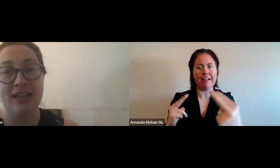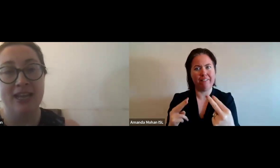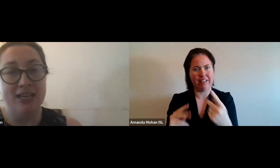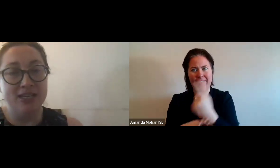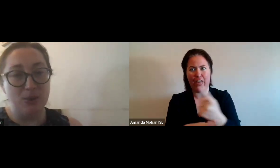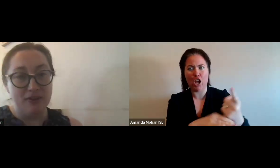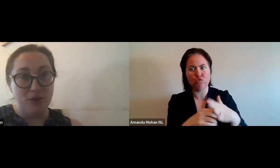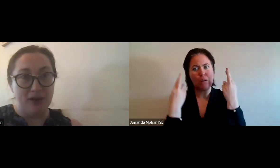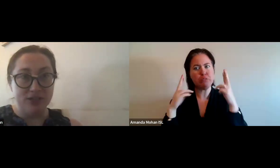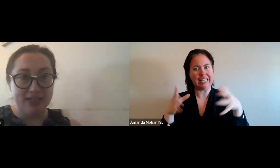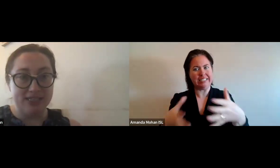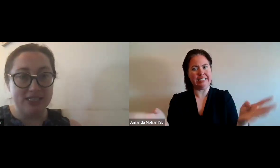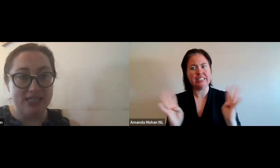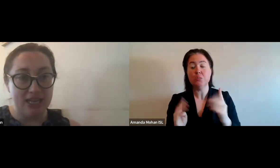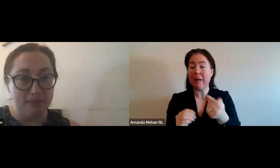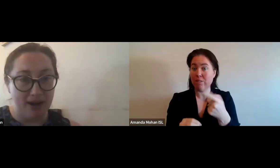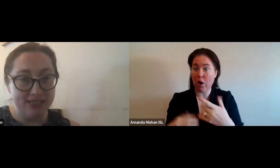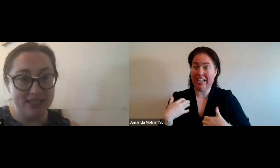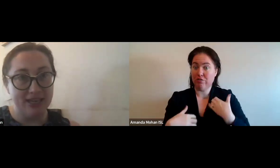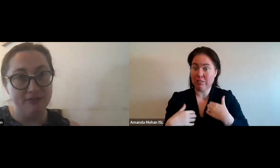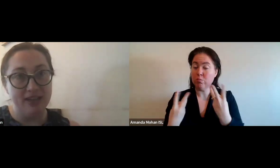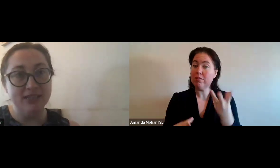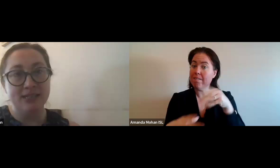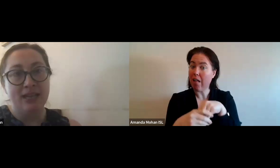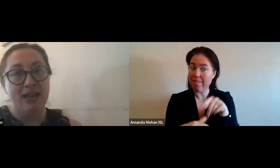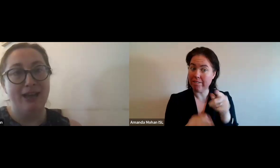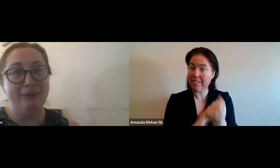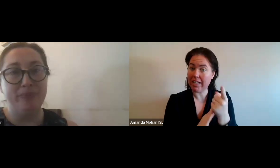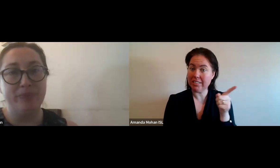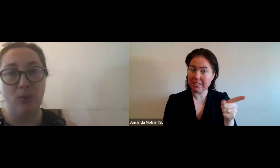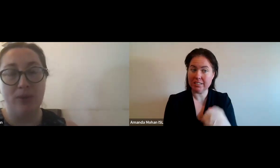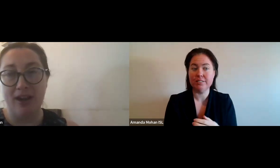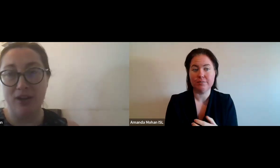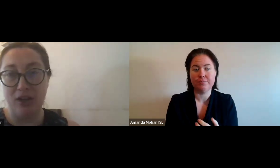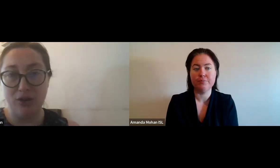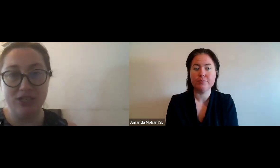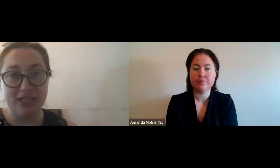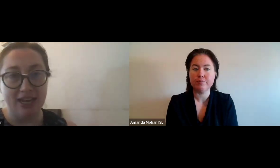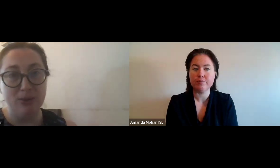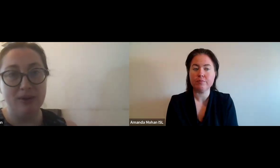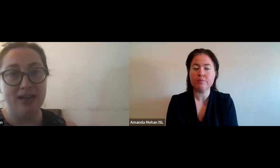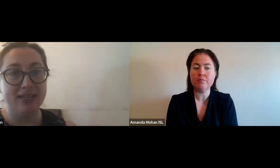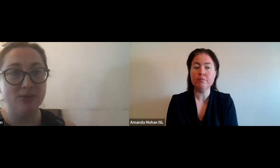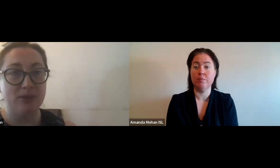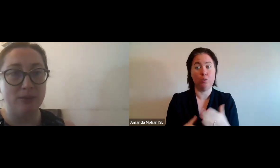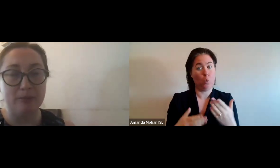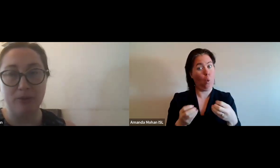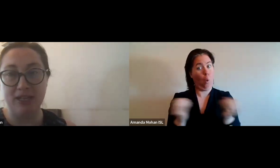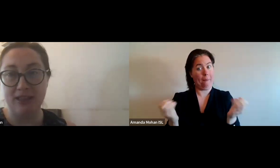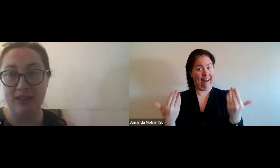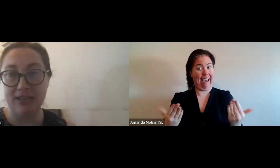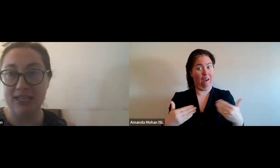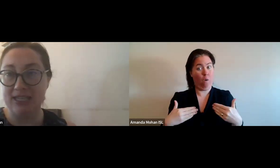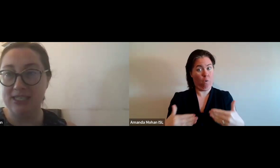represented. So if you are interested in taking part in that event, we are launching now, and we will